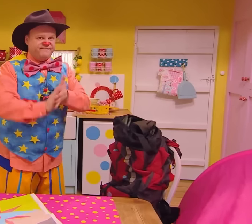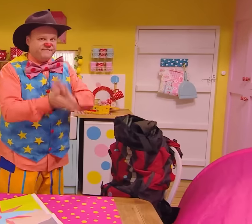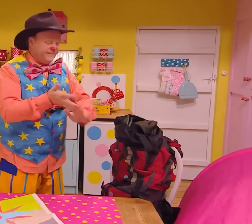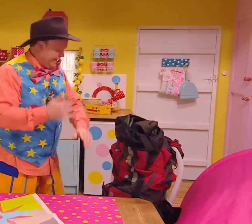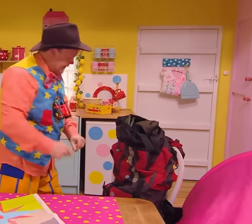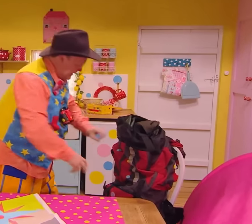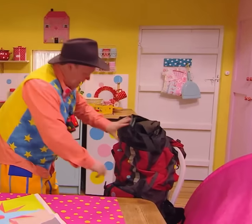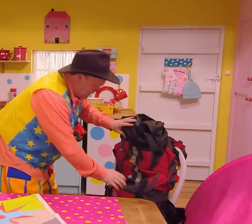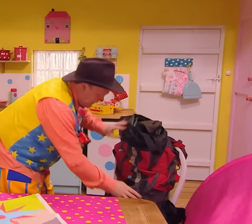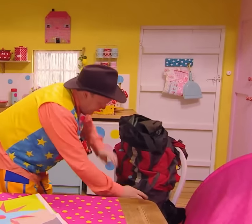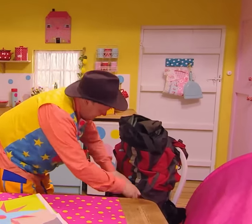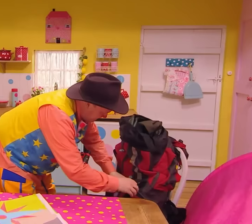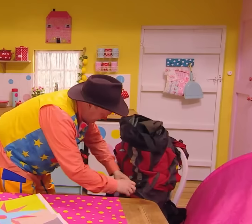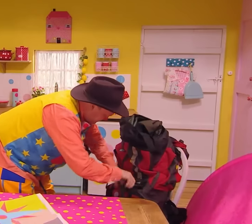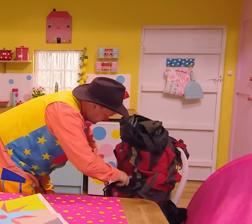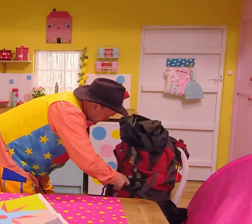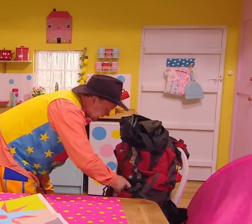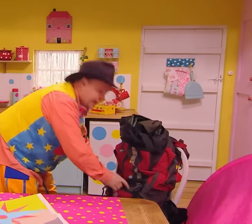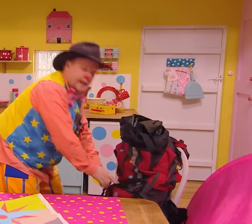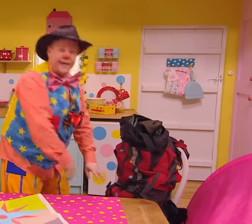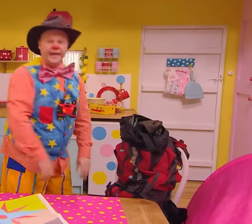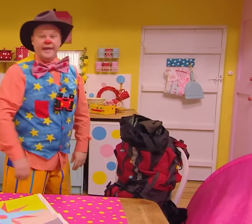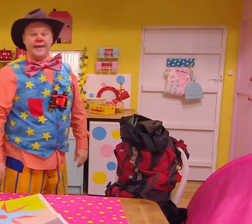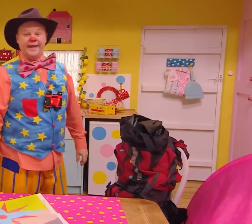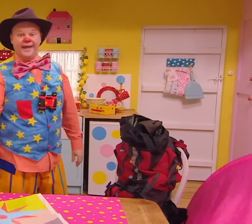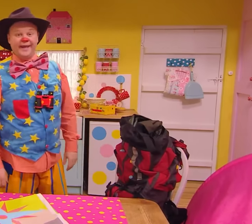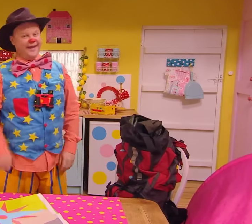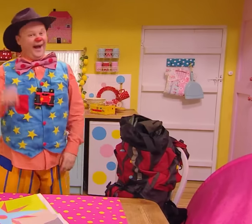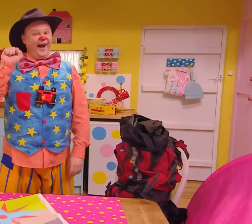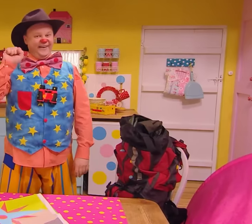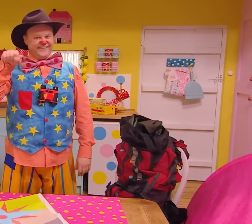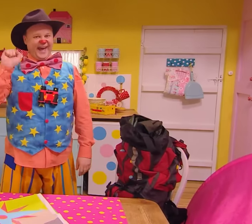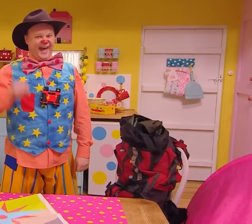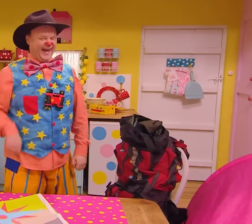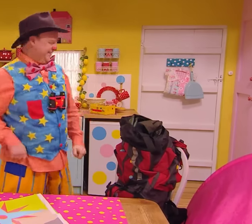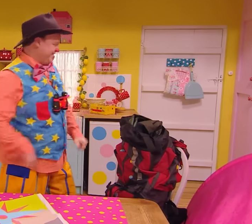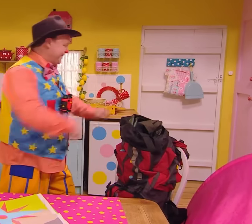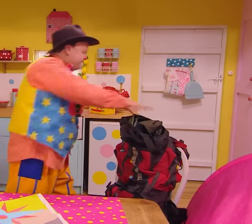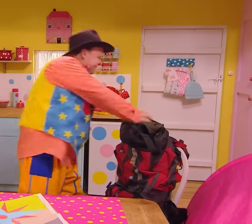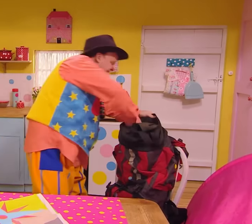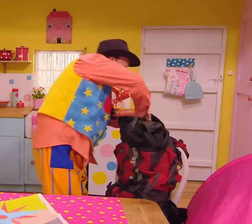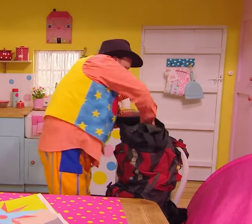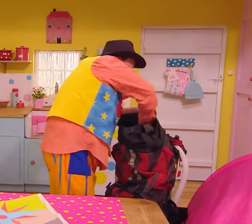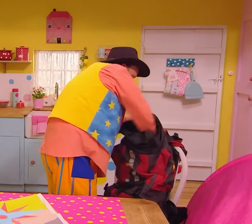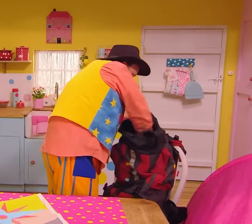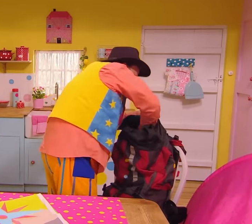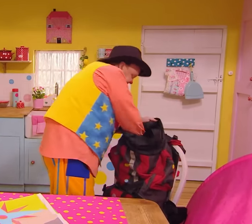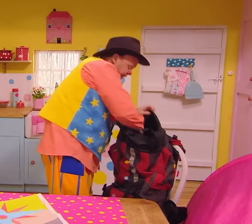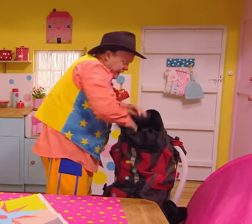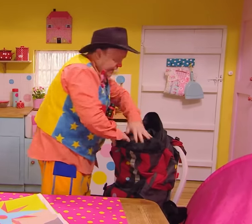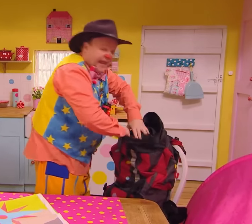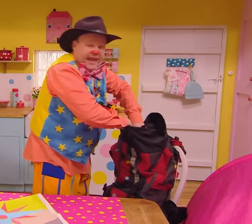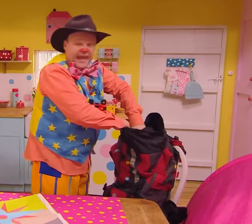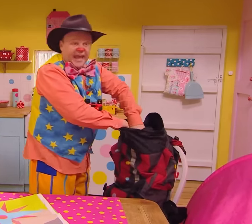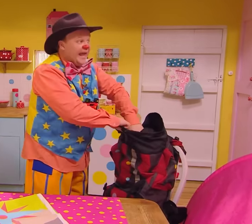Are you sure you're ready for your adventure, Mr. Tumble? Oh, yes. You'll need your lunchbox,